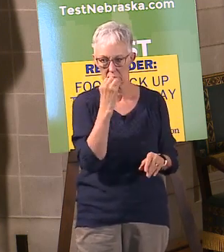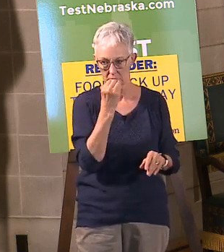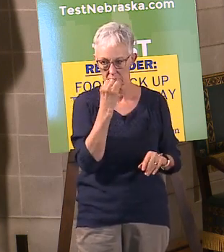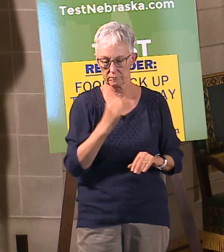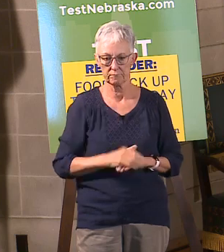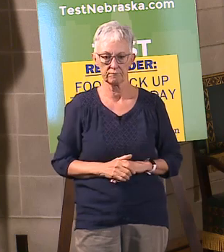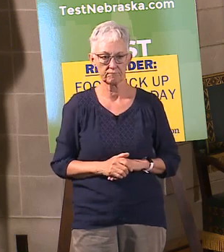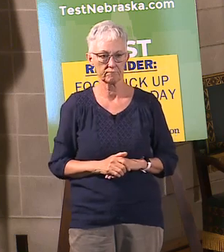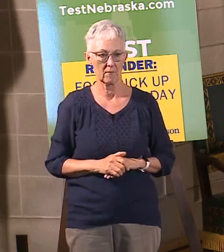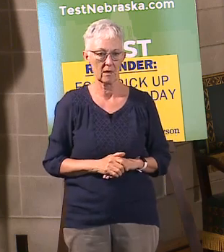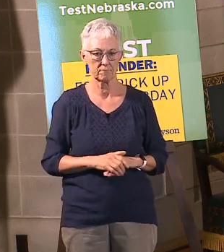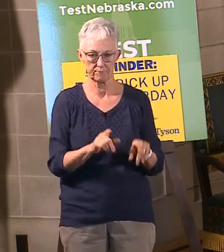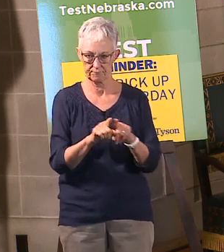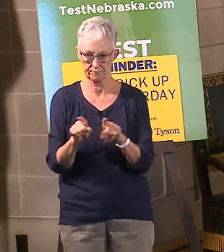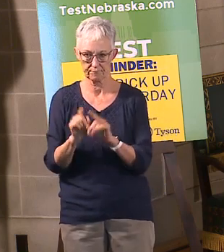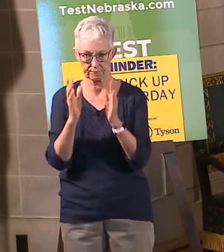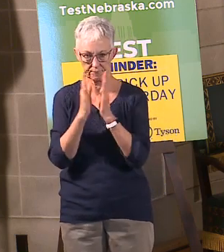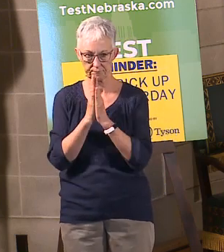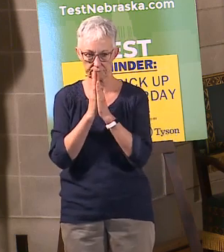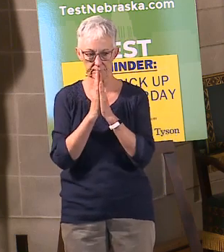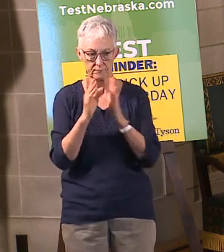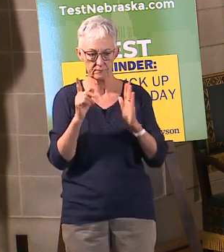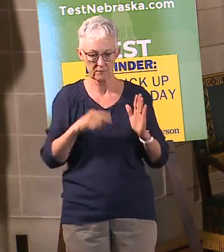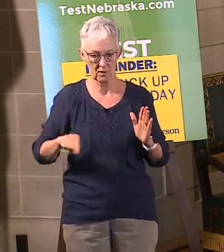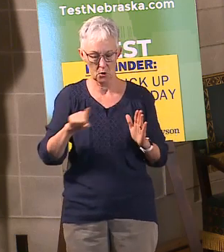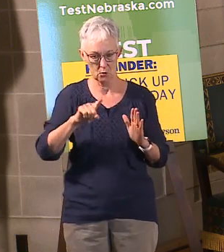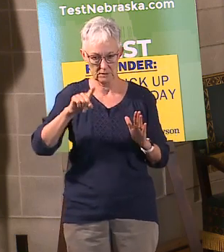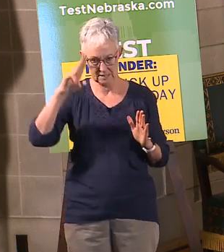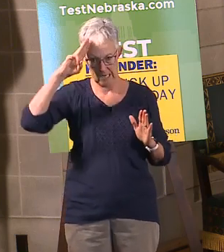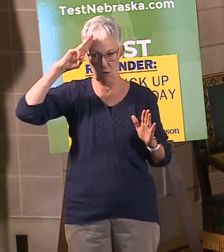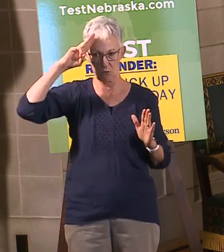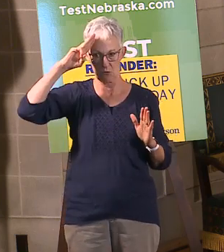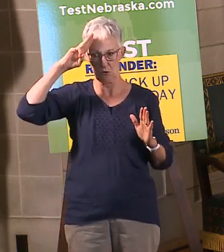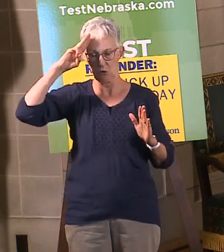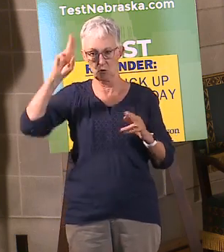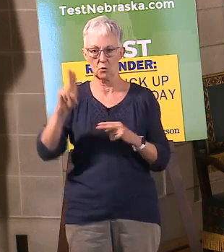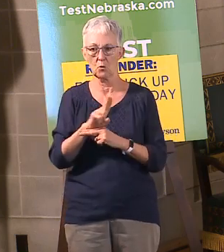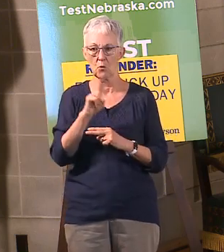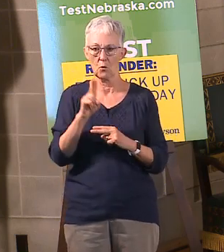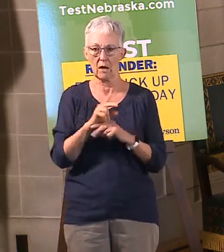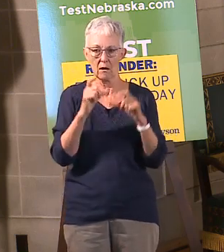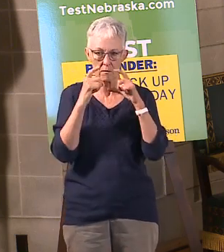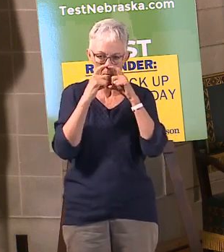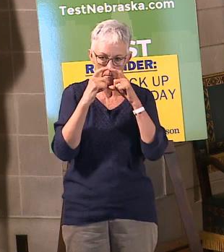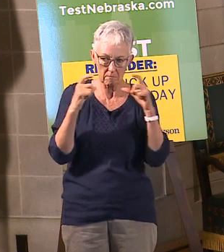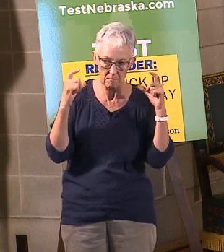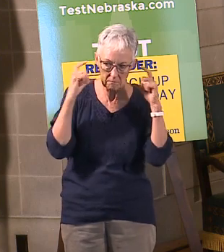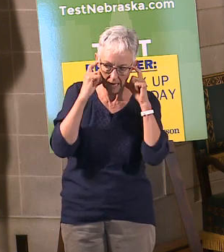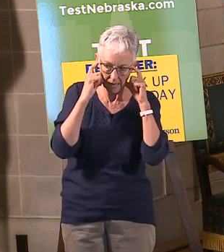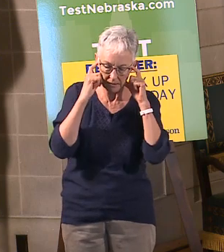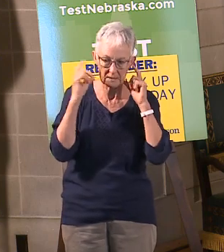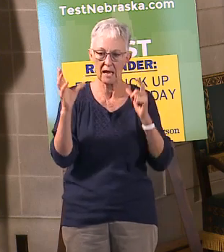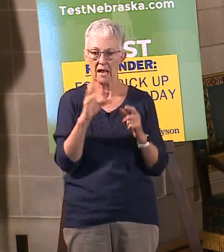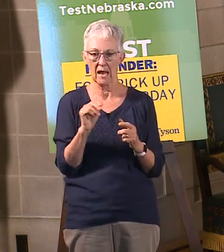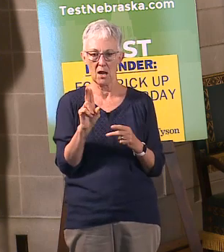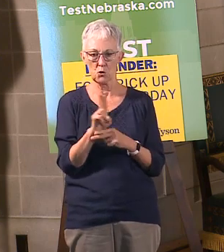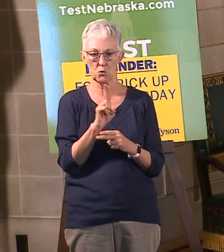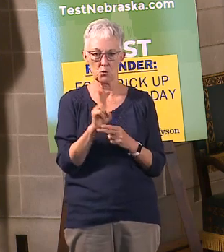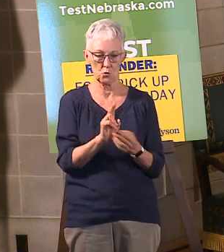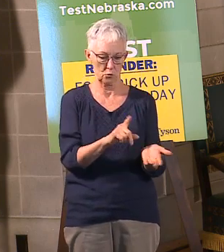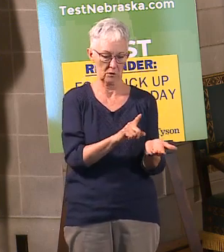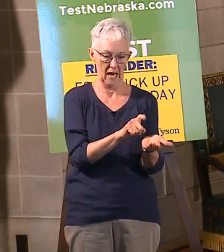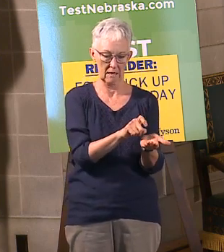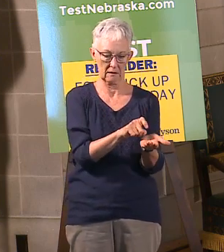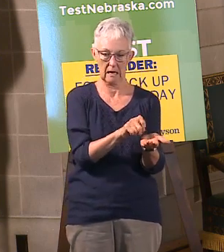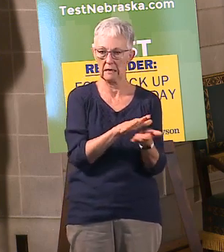And then we're also asking them to consider wearing a mask and to keep good hand sanitizing practices during their time